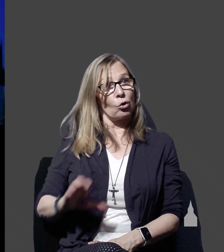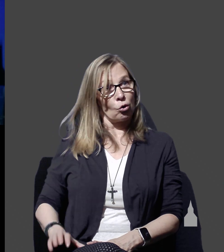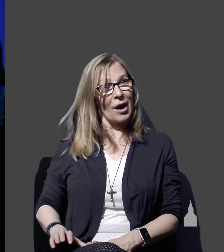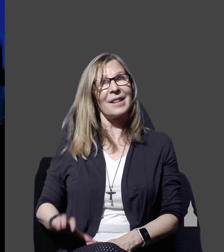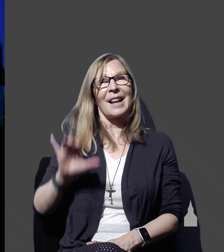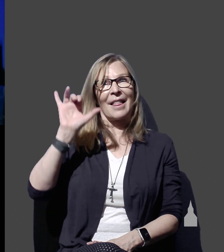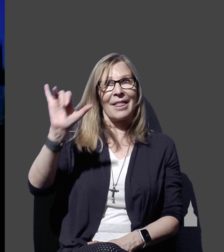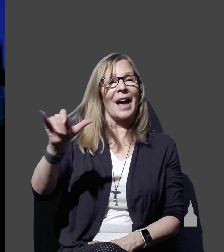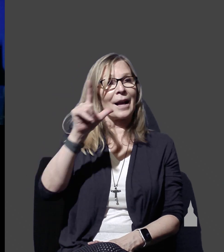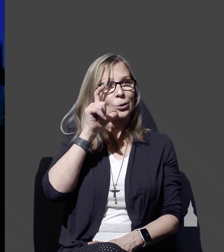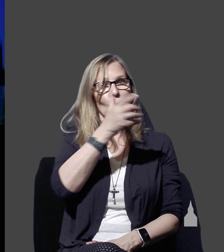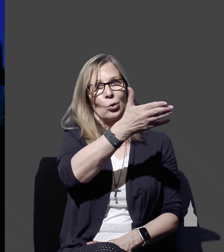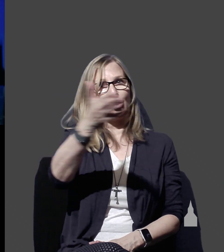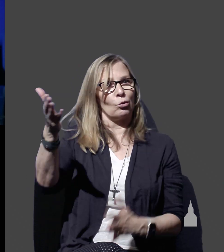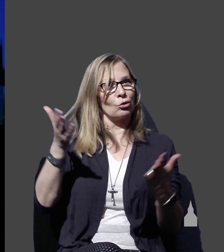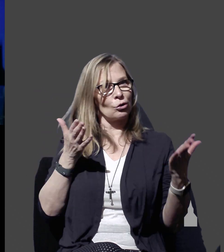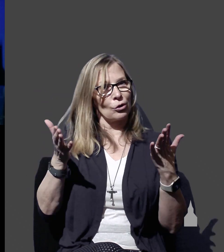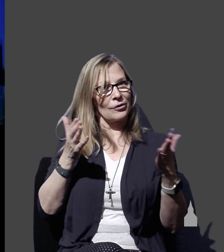you serve.